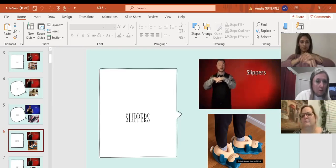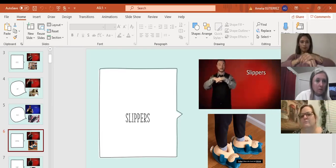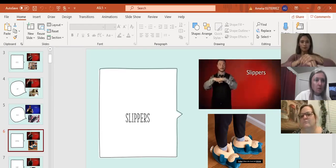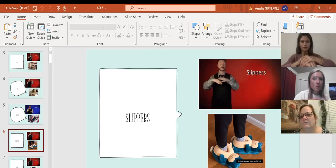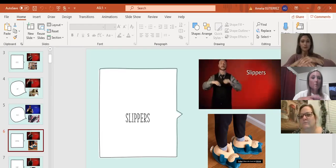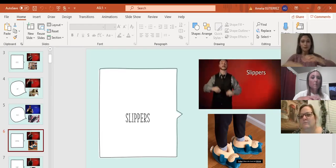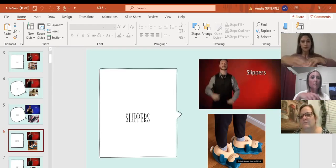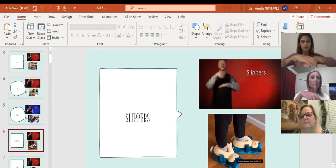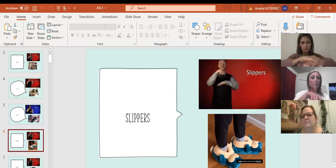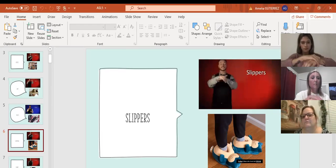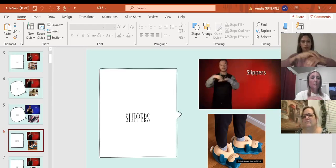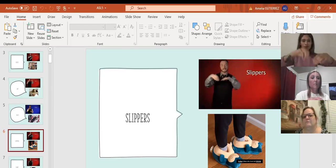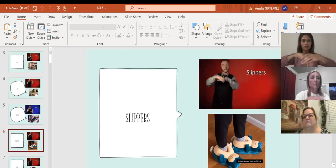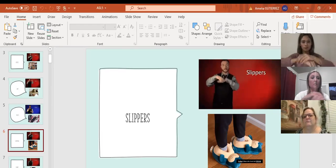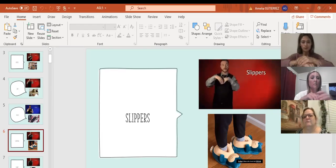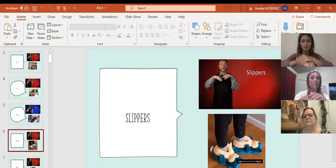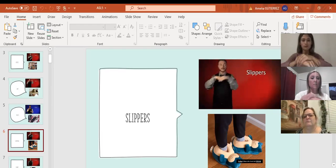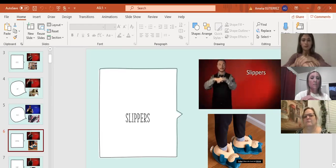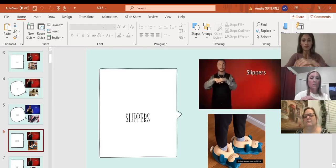So it's like you're sliding them on.